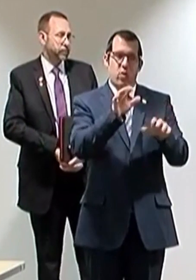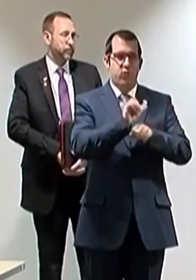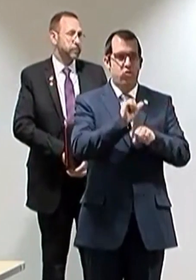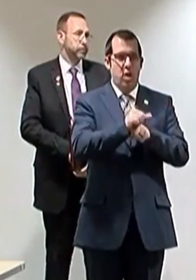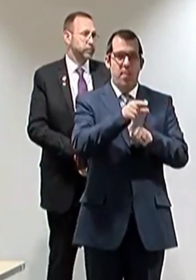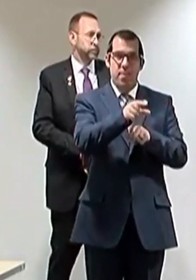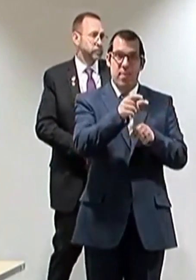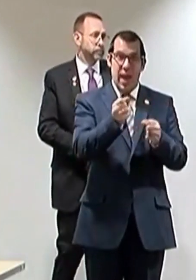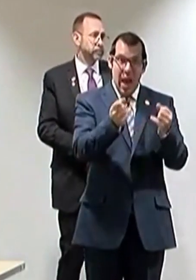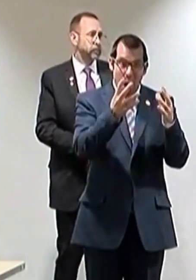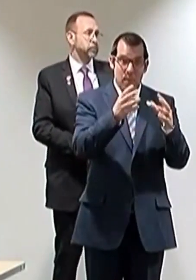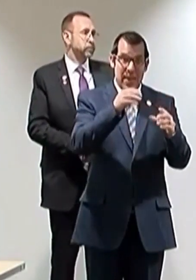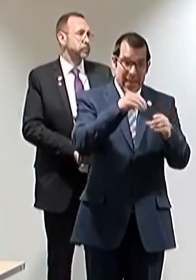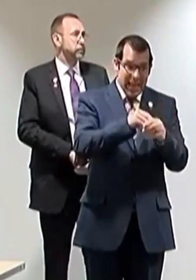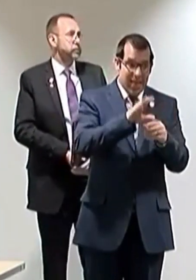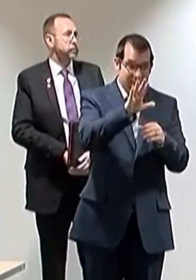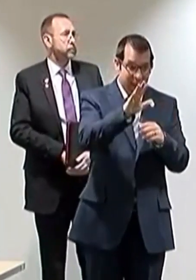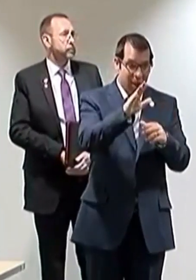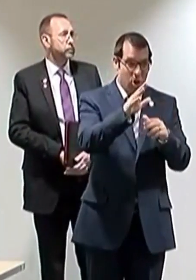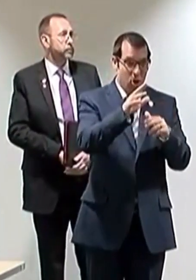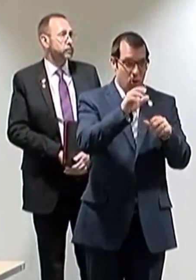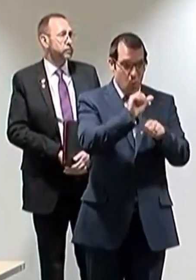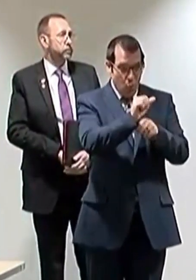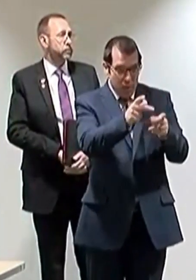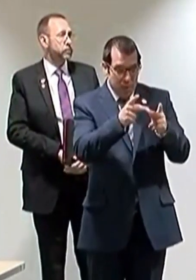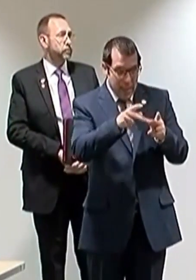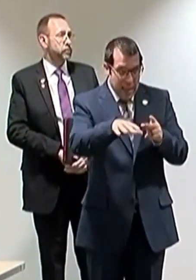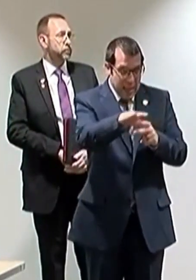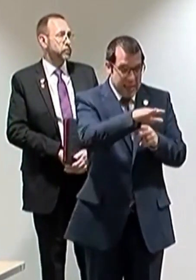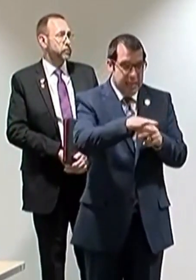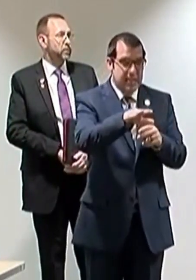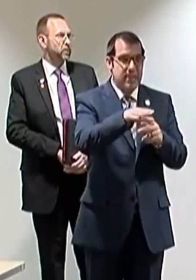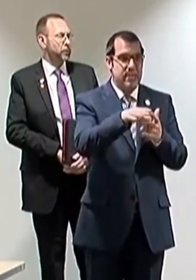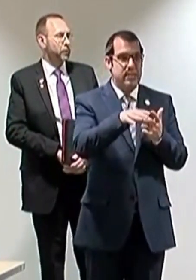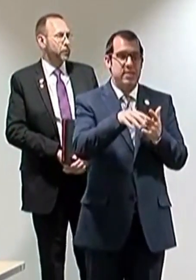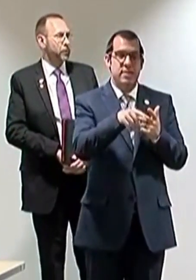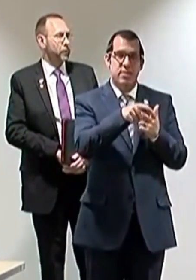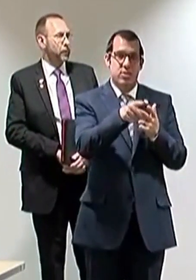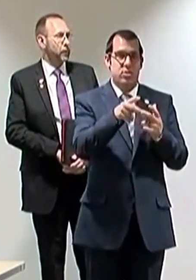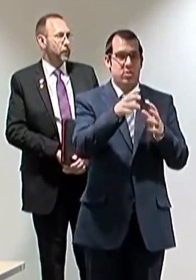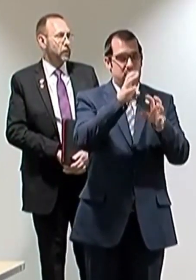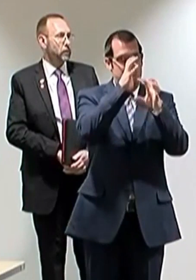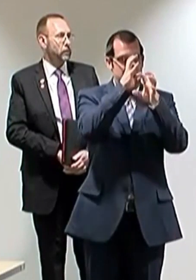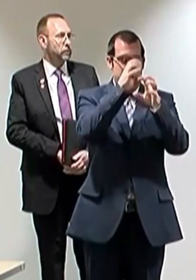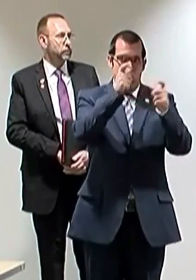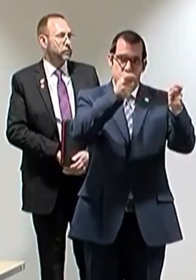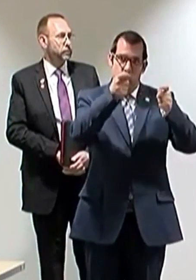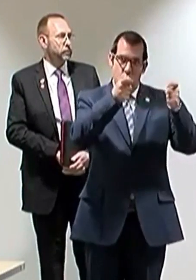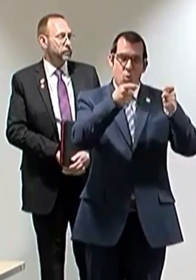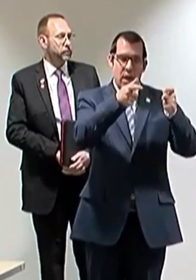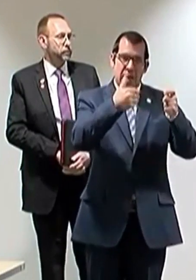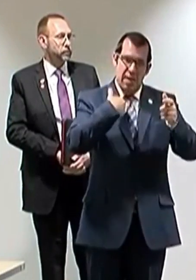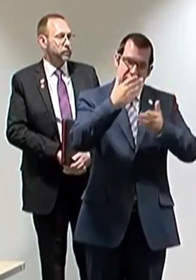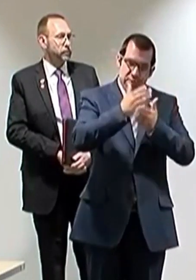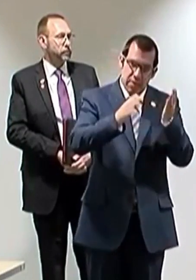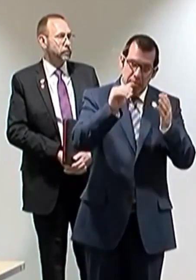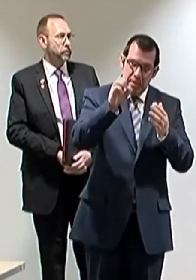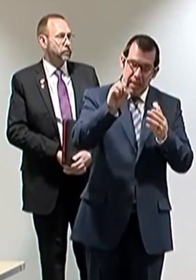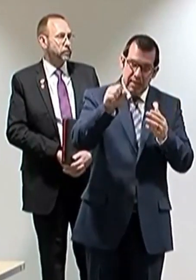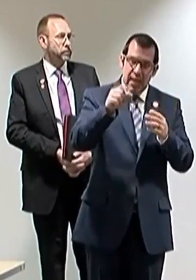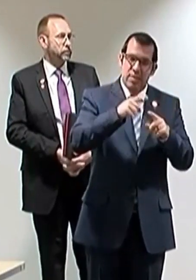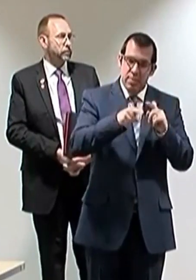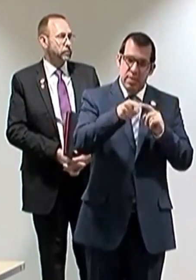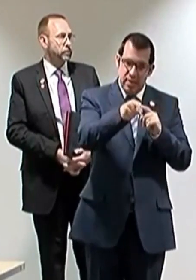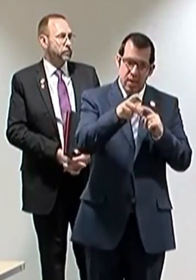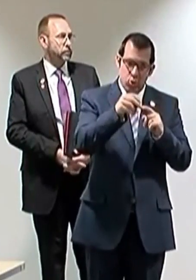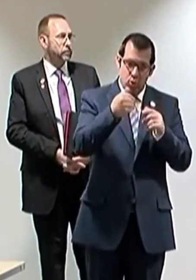in their facilities, and they're in a very controlled environment. They have some cases there, but they've taken steps,